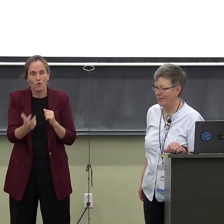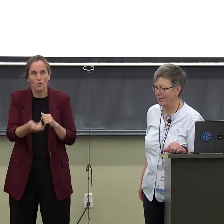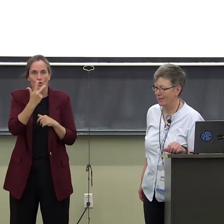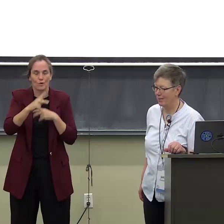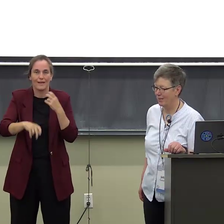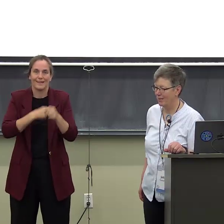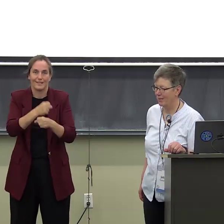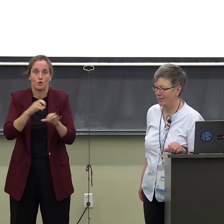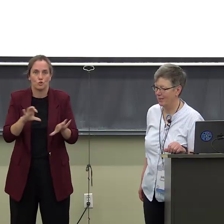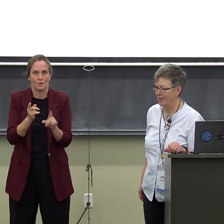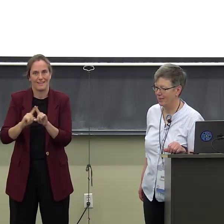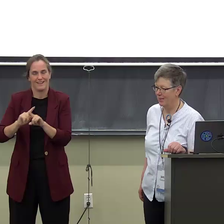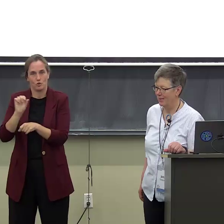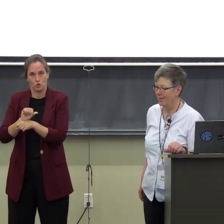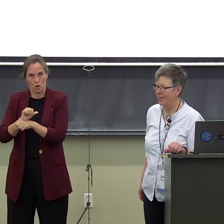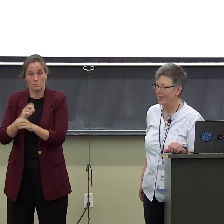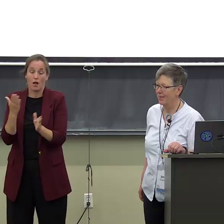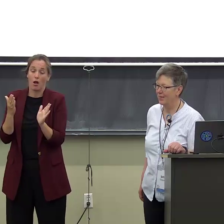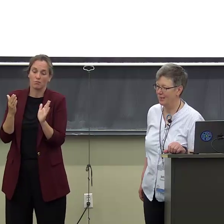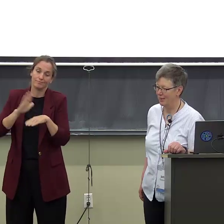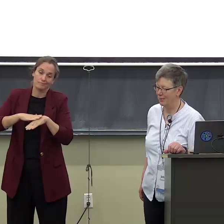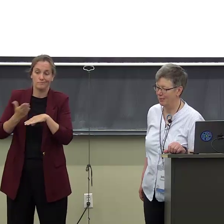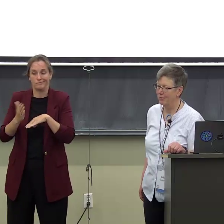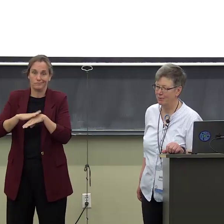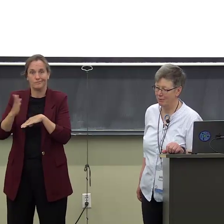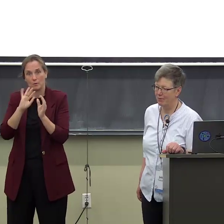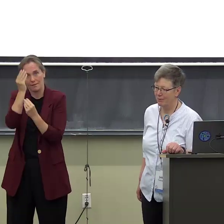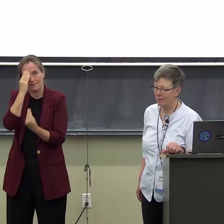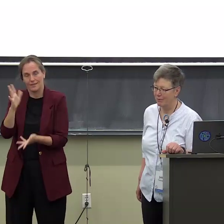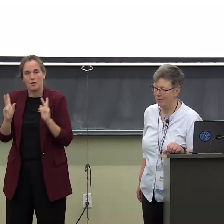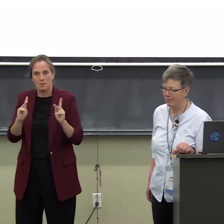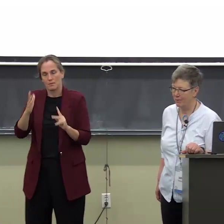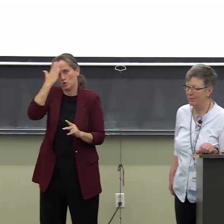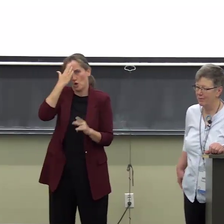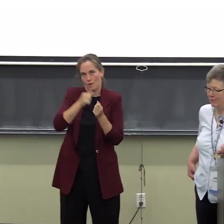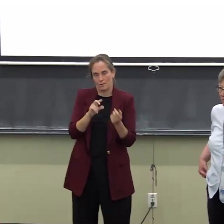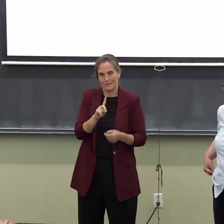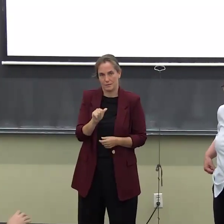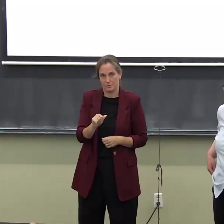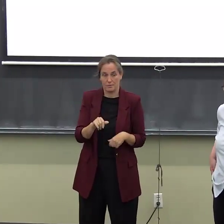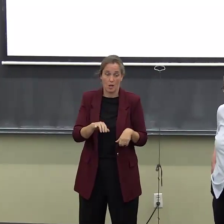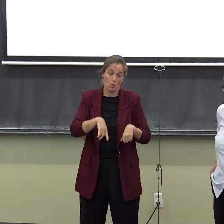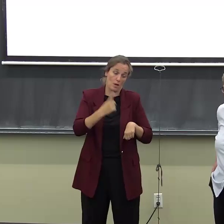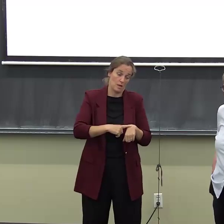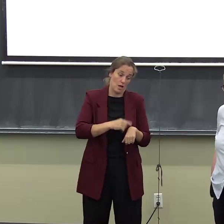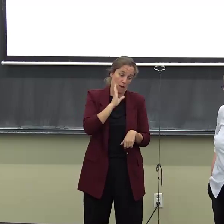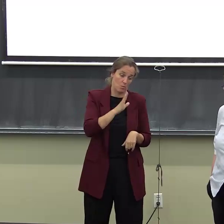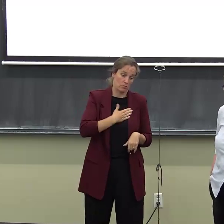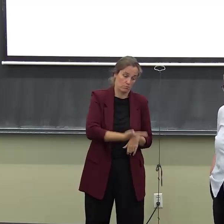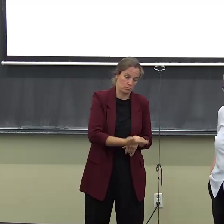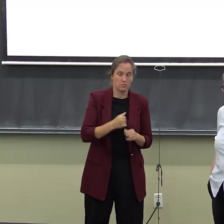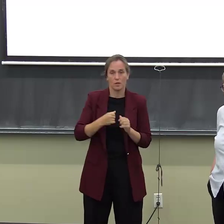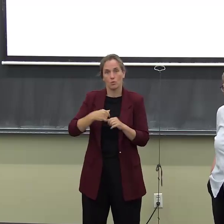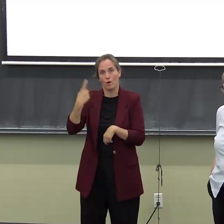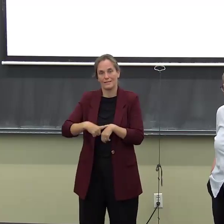jobs, and off and on I would disclose that I was disabled. It was kind of a flip-flop. One time I would, one time I wouldn't. Then at